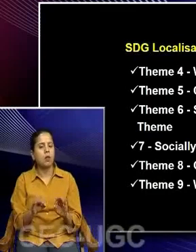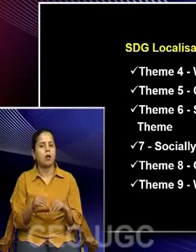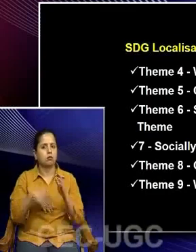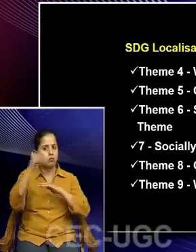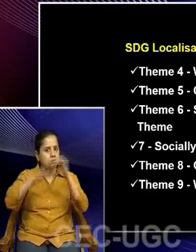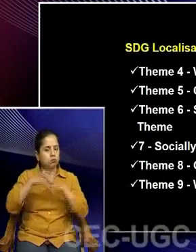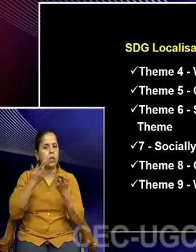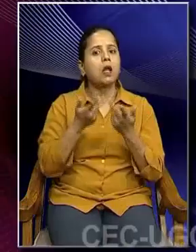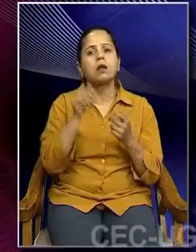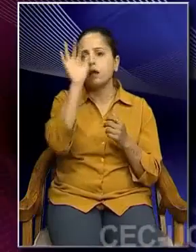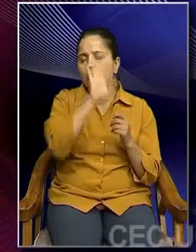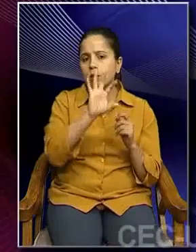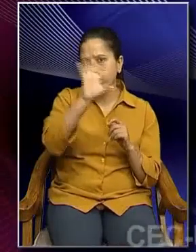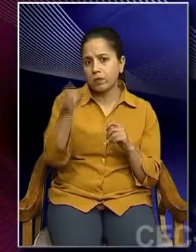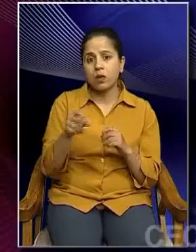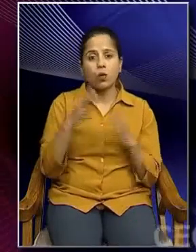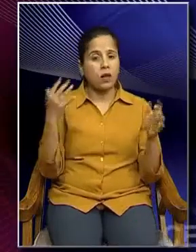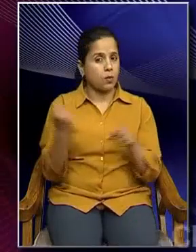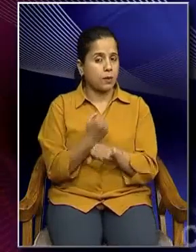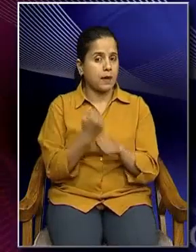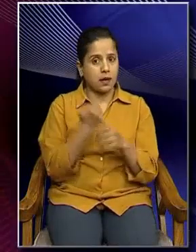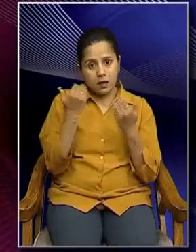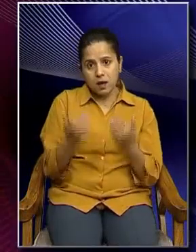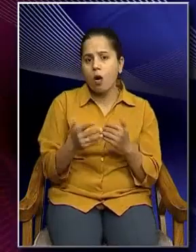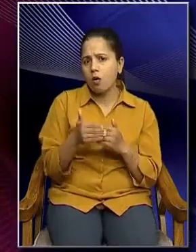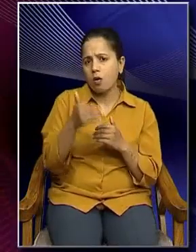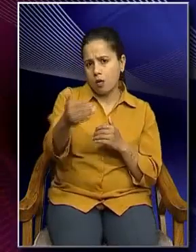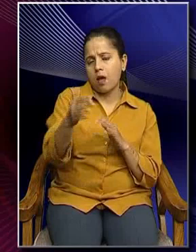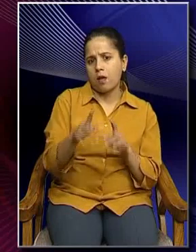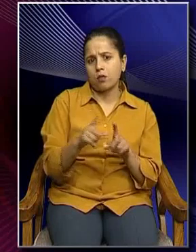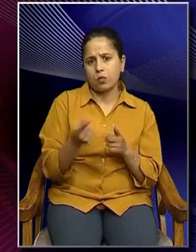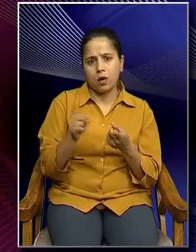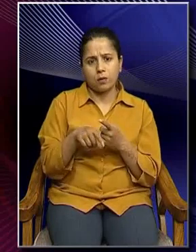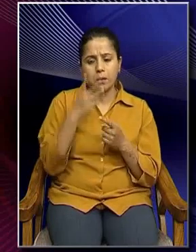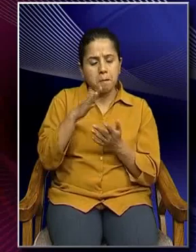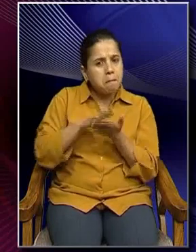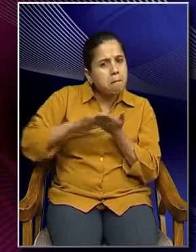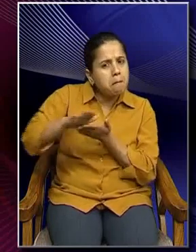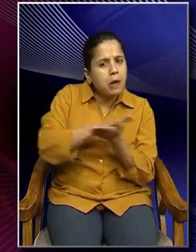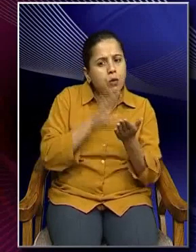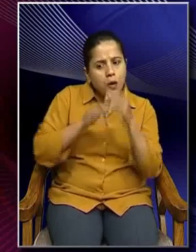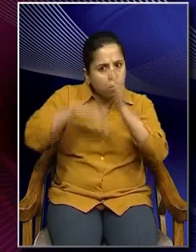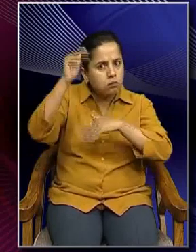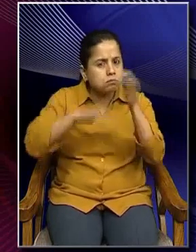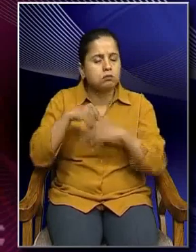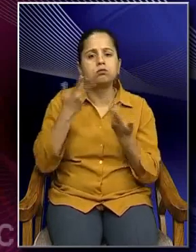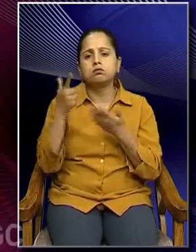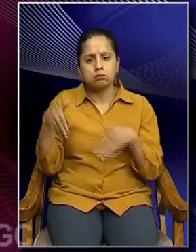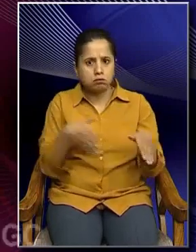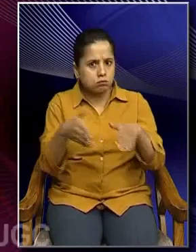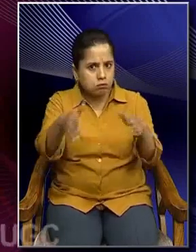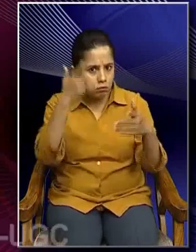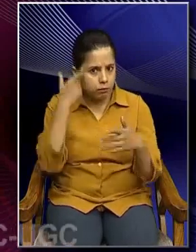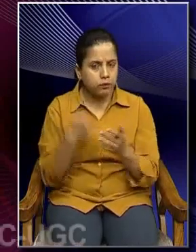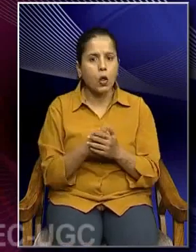the country, and a lot of work is right now underway in order to strengthen the basic infrastructure, whether it is road network, whether